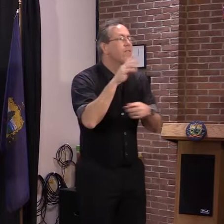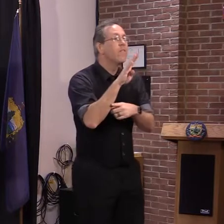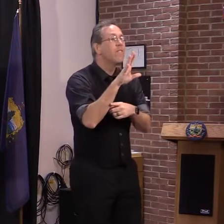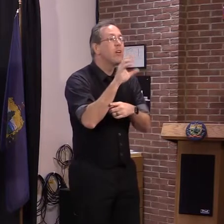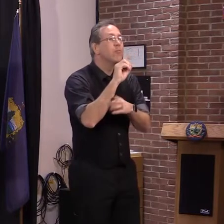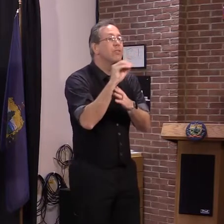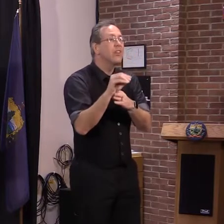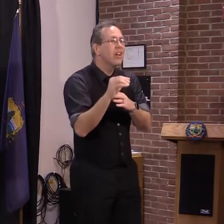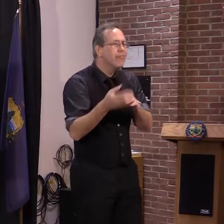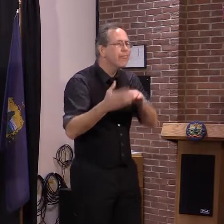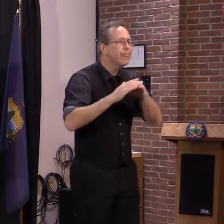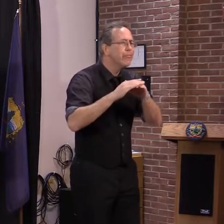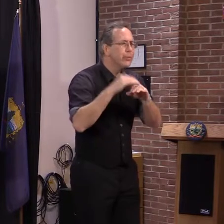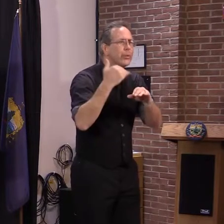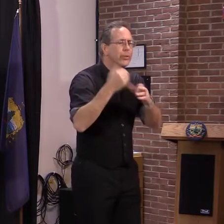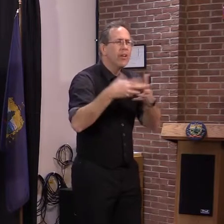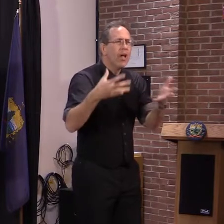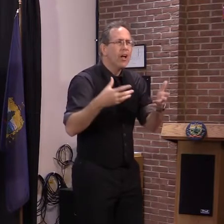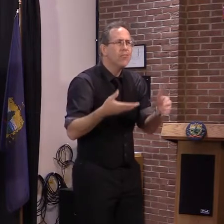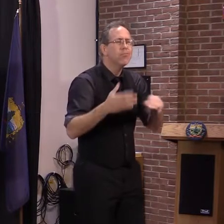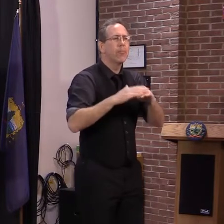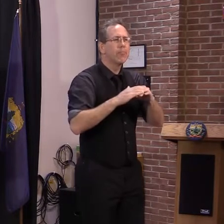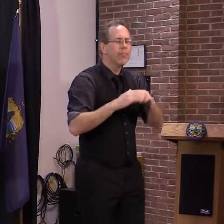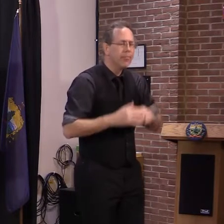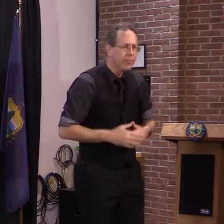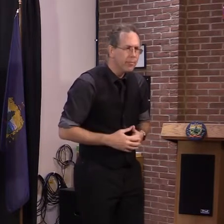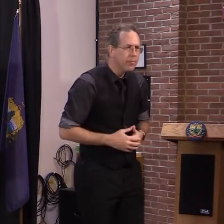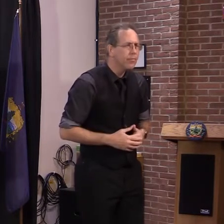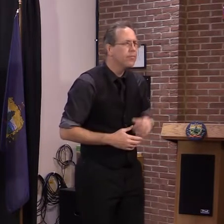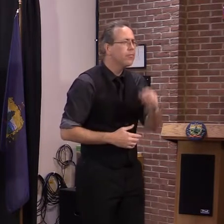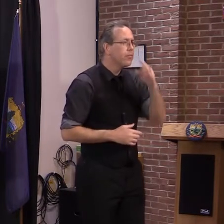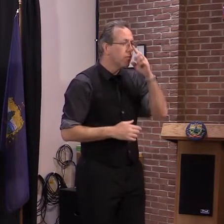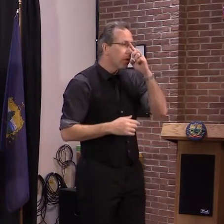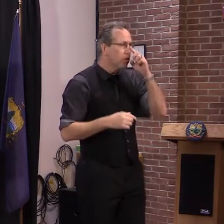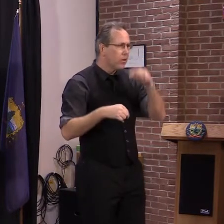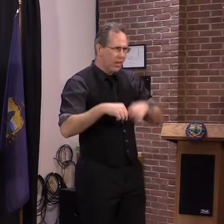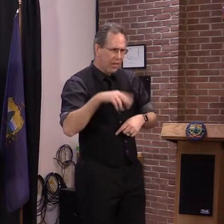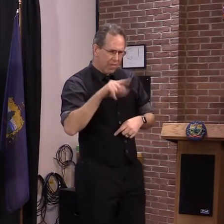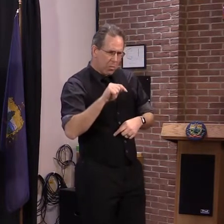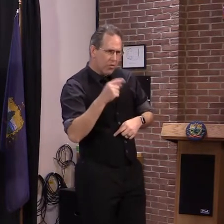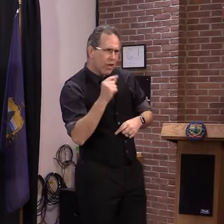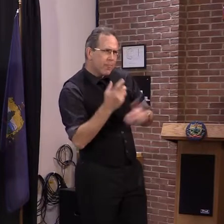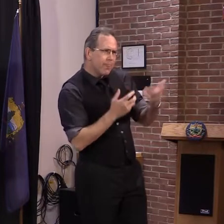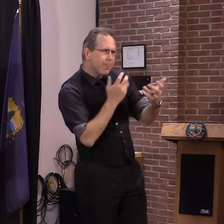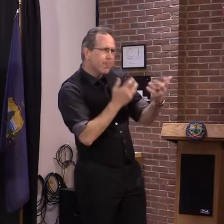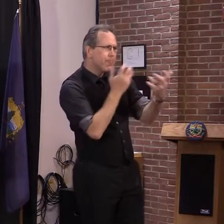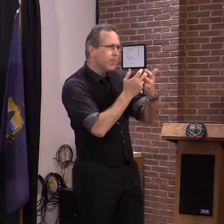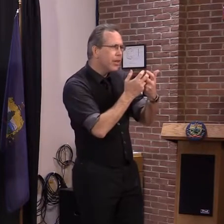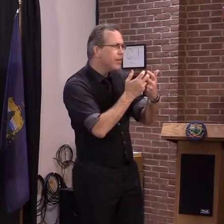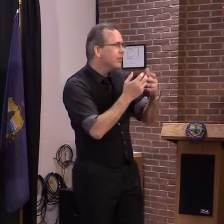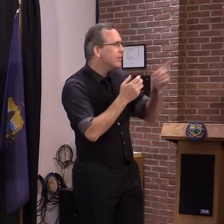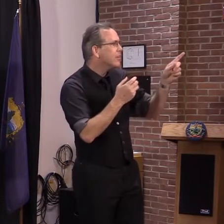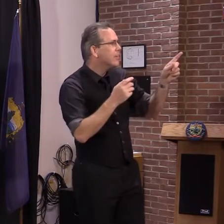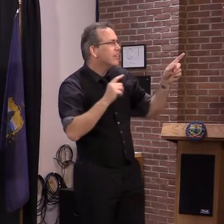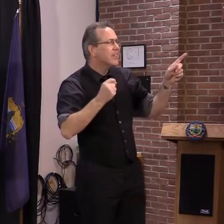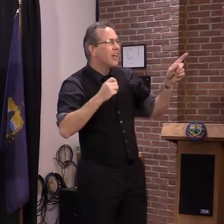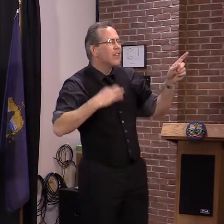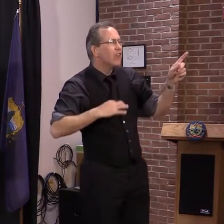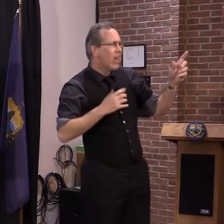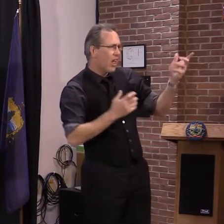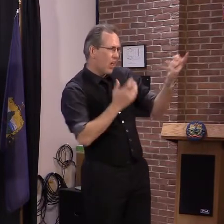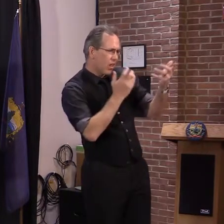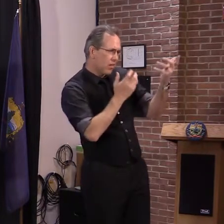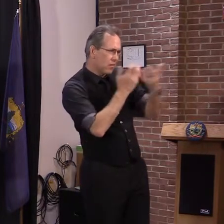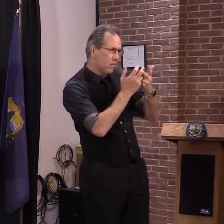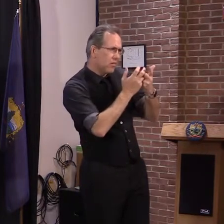increase would elevate Vermont to match the most generous, fully refundable earned income tax credit in the country.